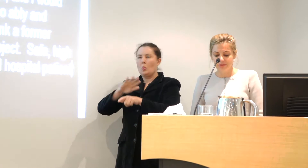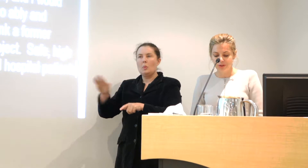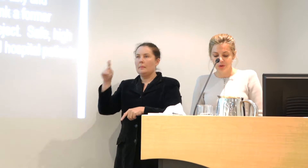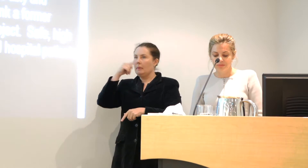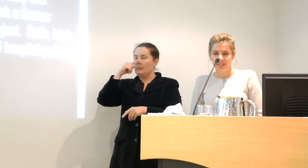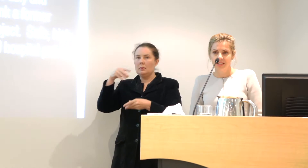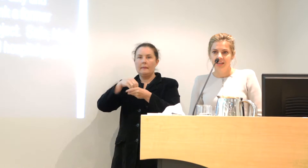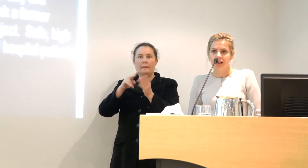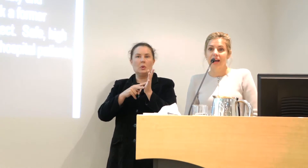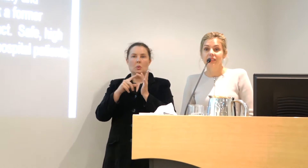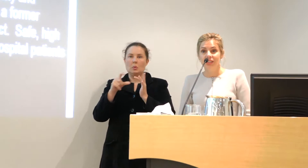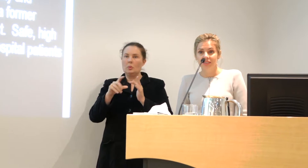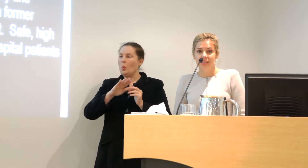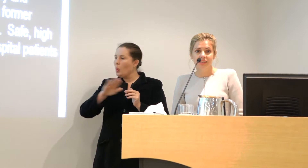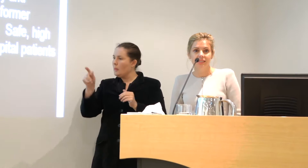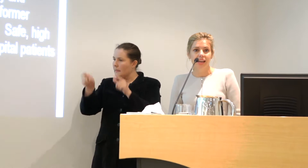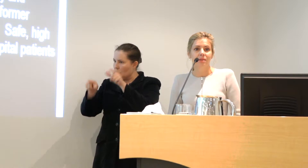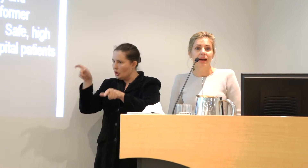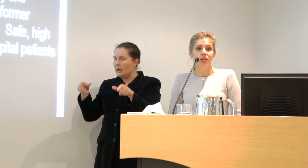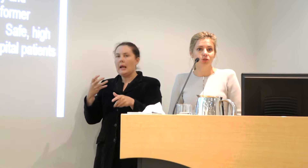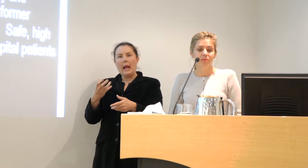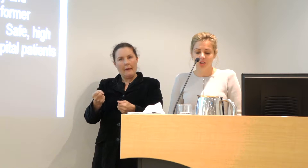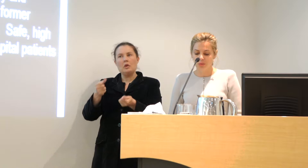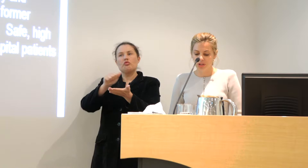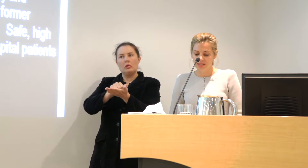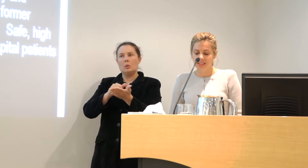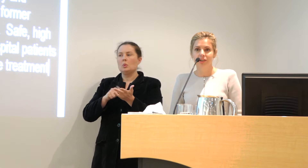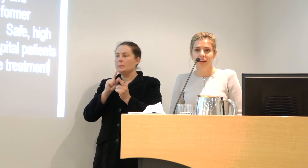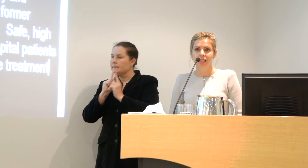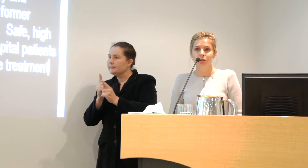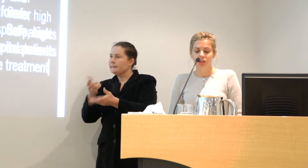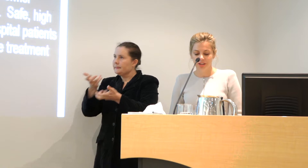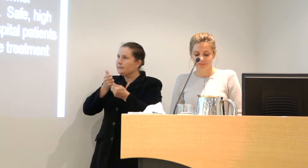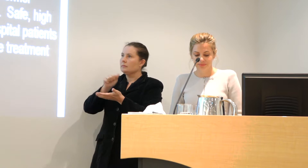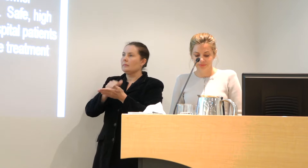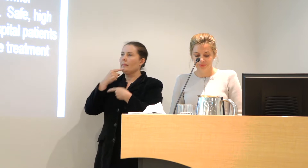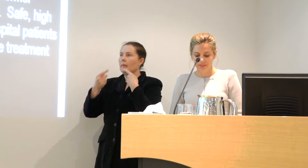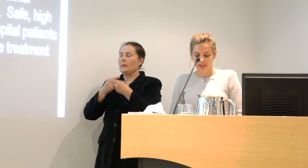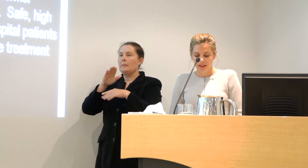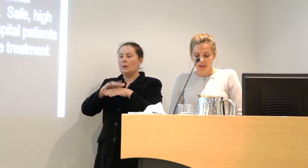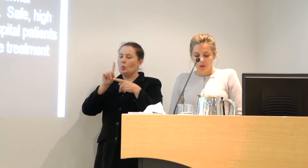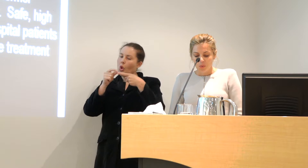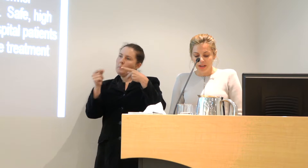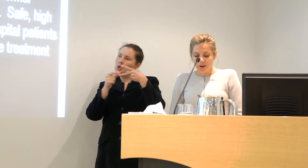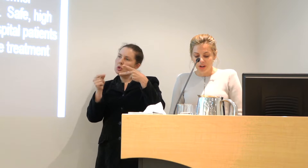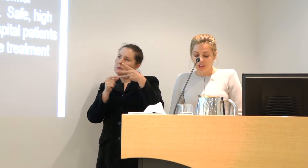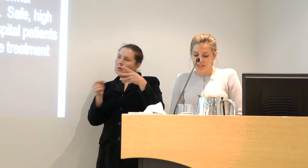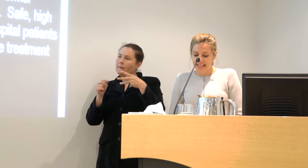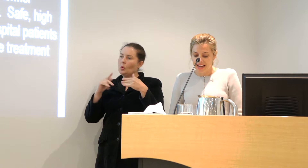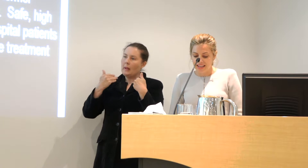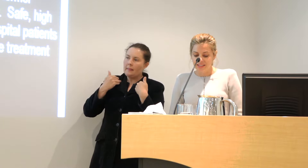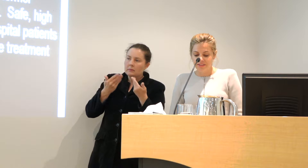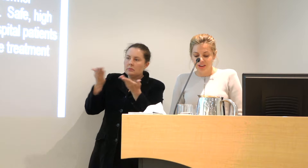right to be informed about the services and about the treatment options that are available to them. We know